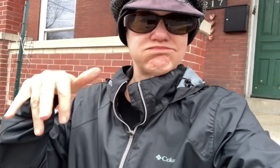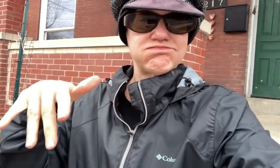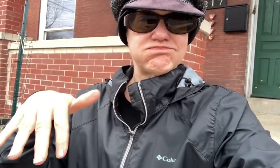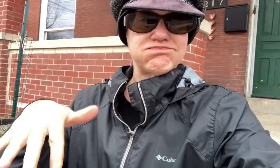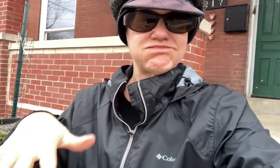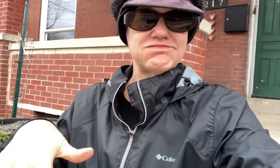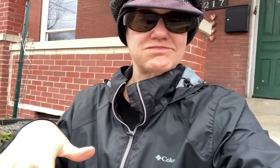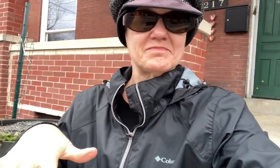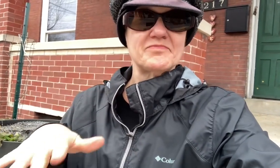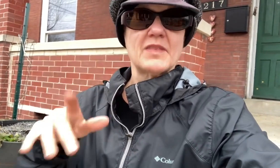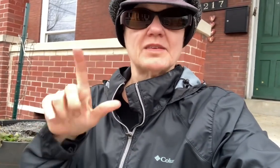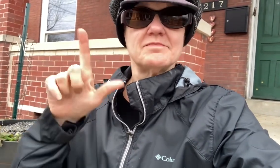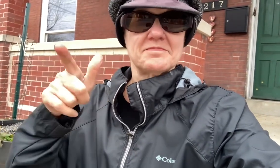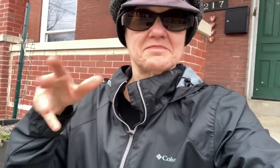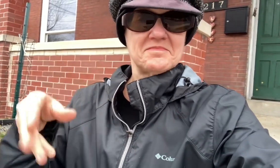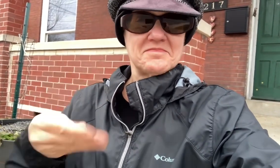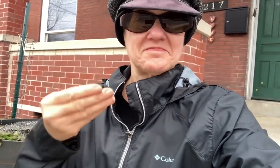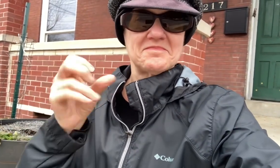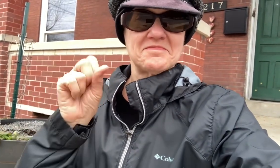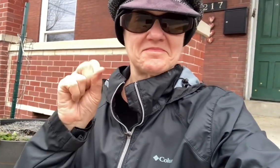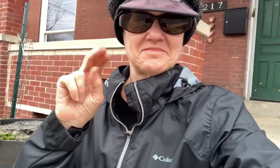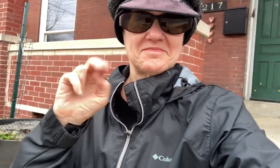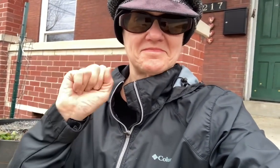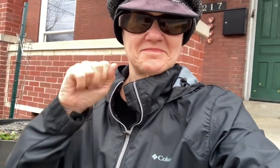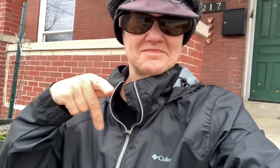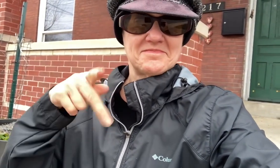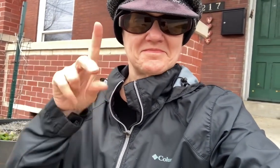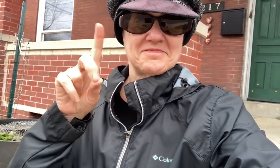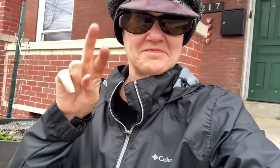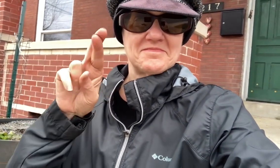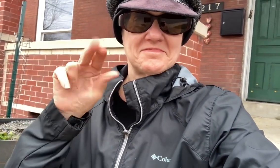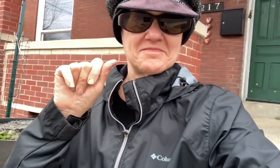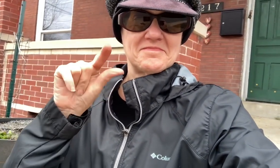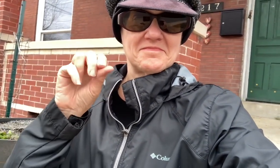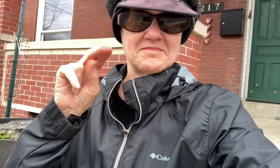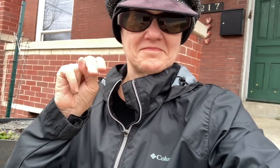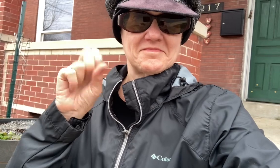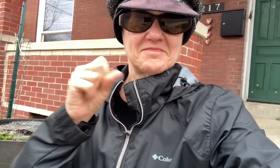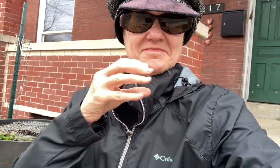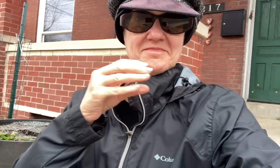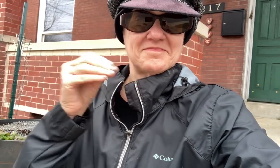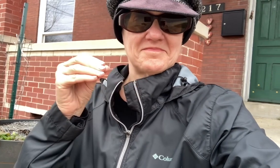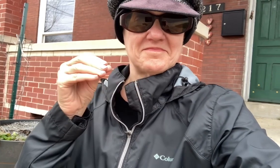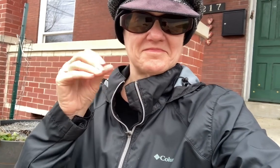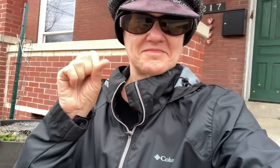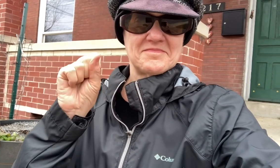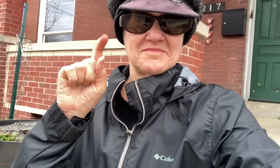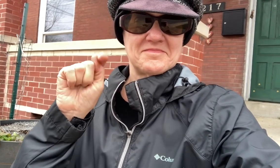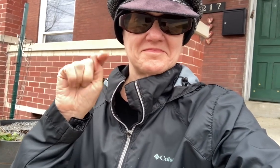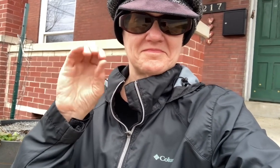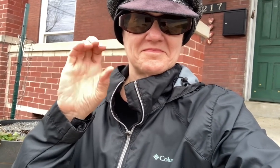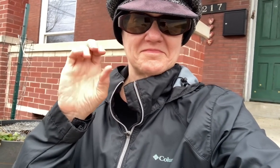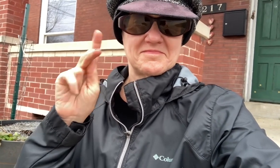gonna cascade over and bush out. And later we're gonna add snapdragons and some stalk.